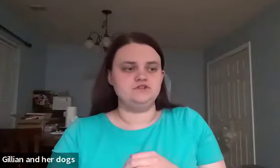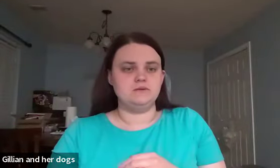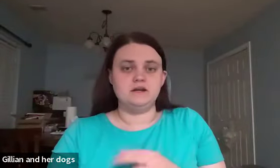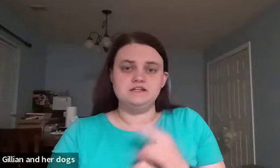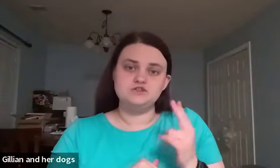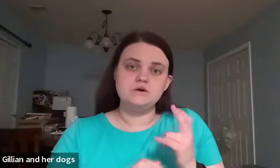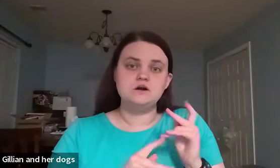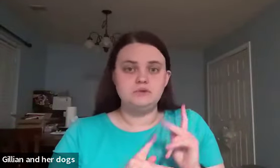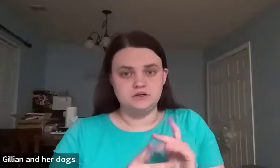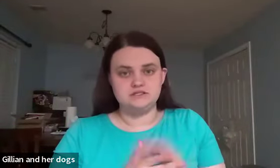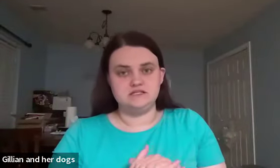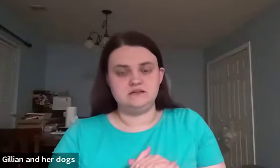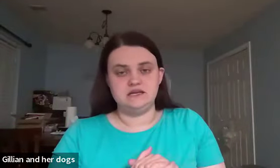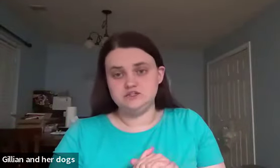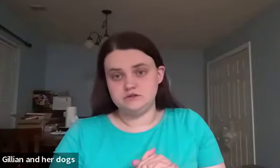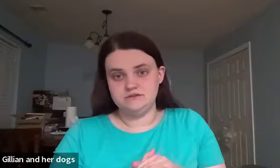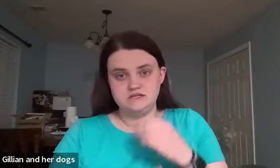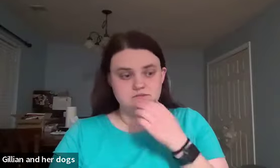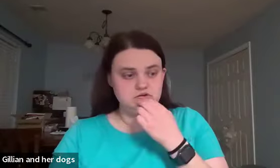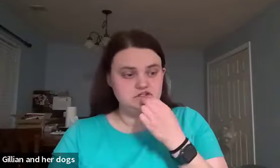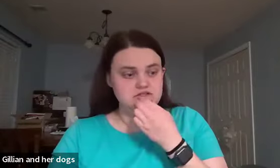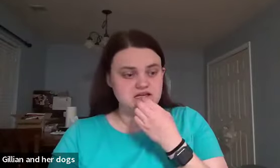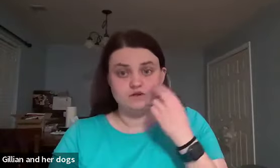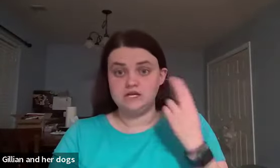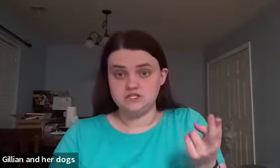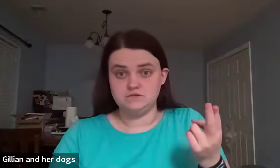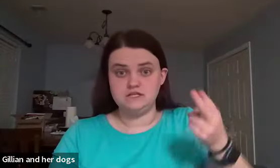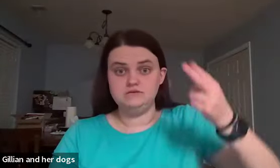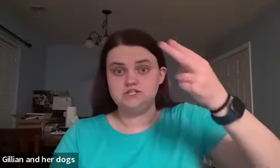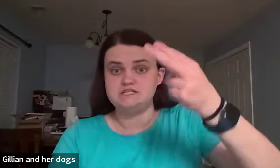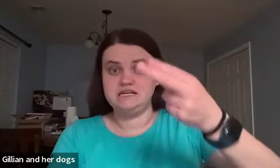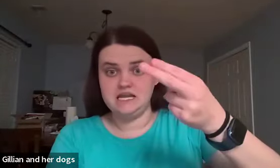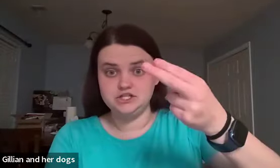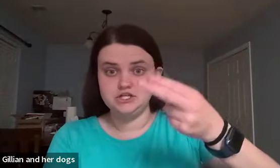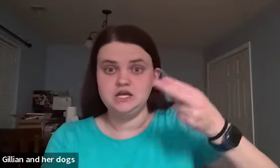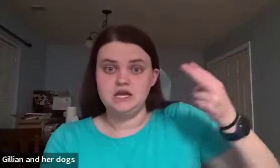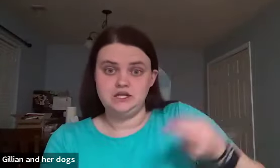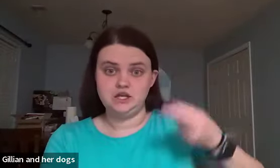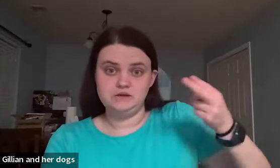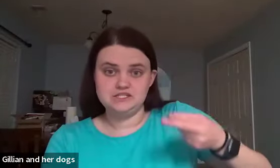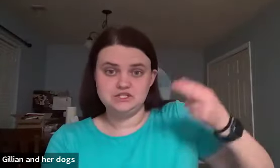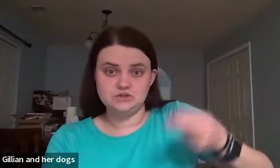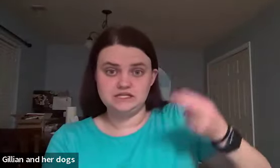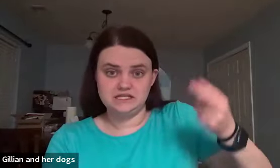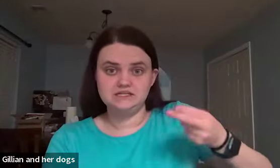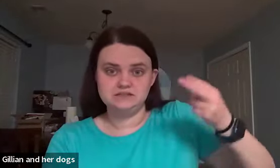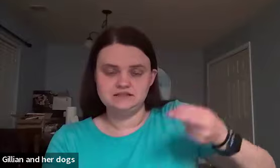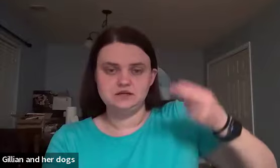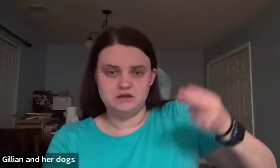you're talking about a historical person, like a history museum, you can do the sign for history, which is an H, and you go history. It's like you're